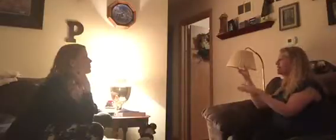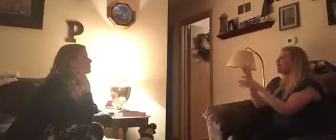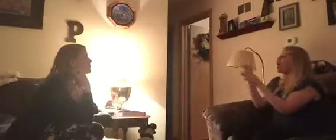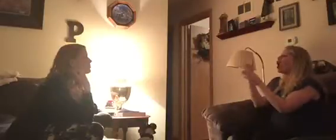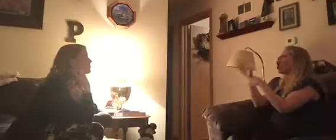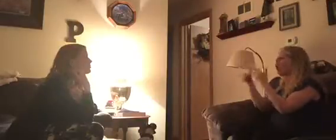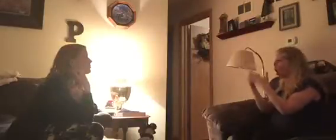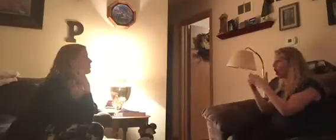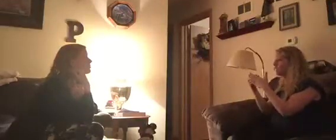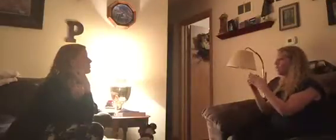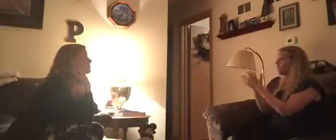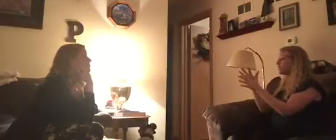Mm-hmm.